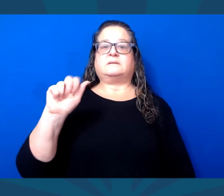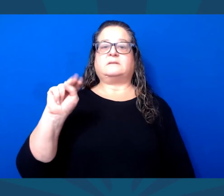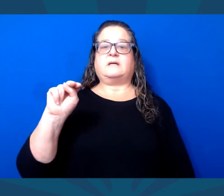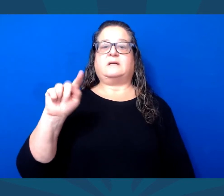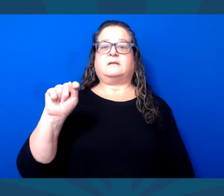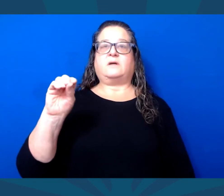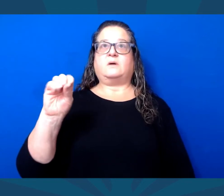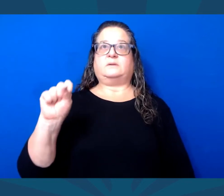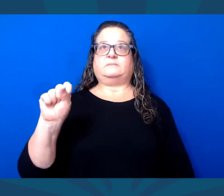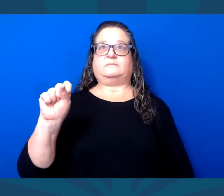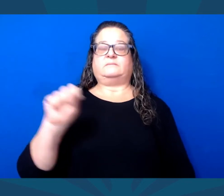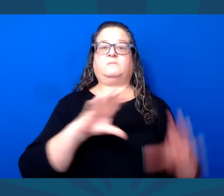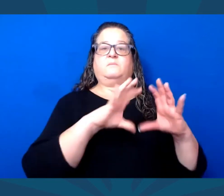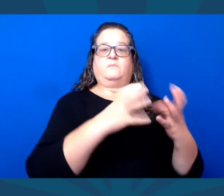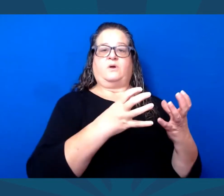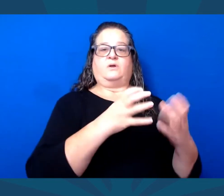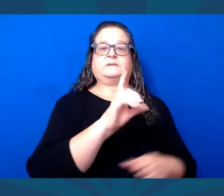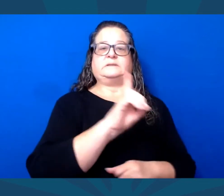Oscar de Los Santos.